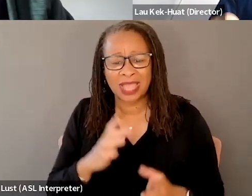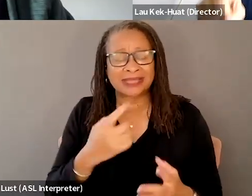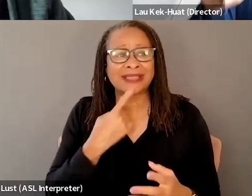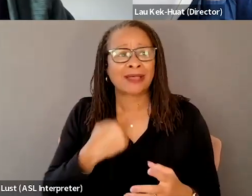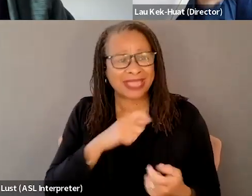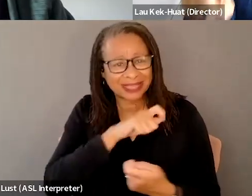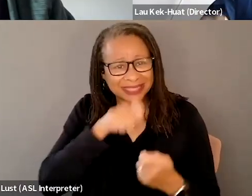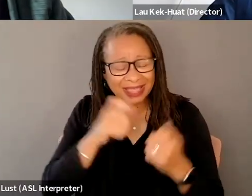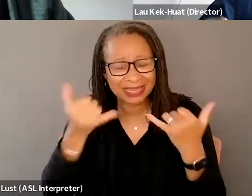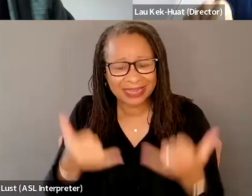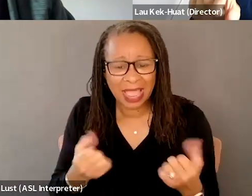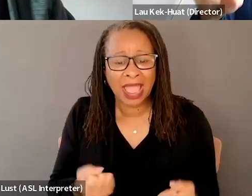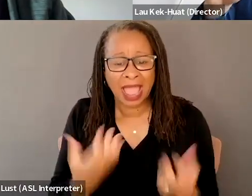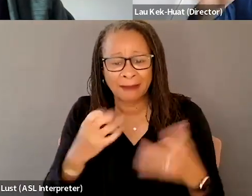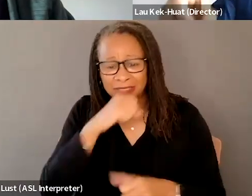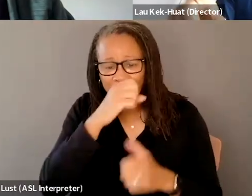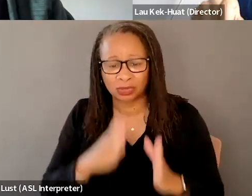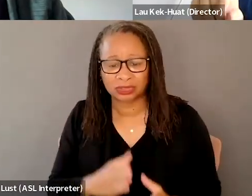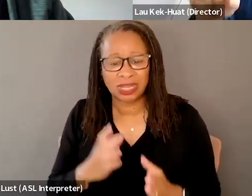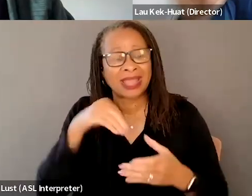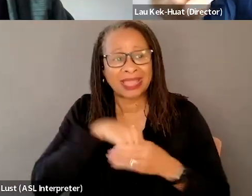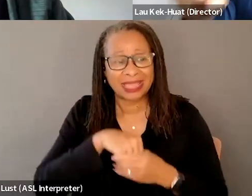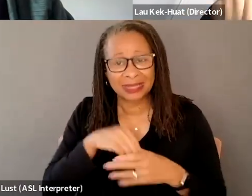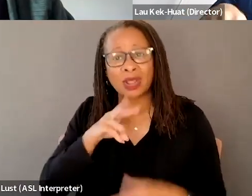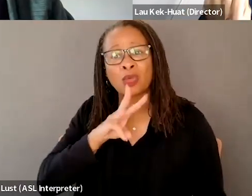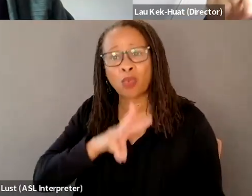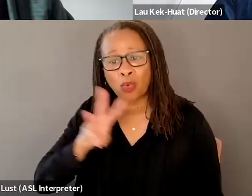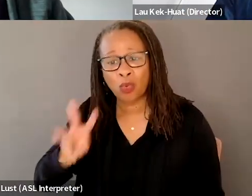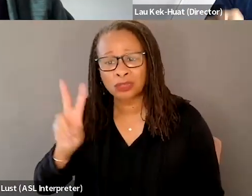now how many Taiwanese were involved